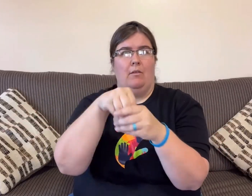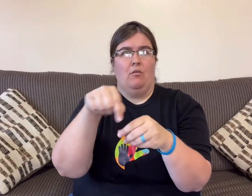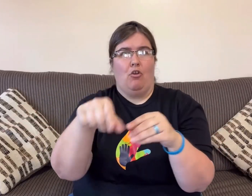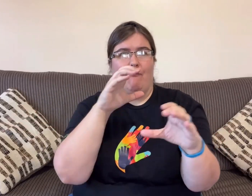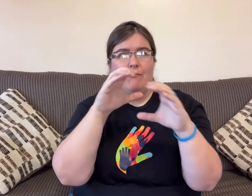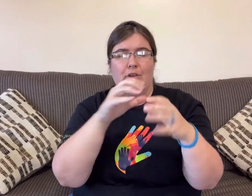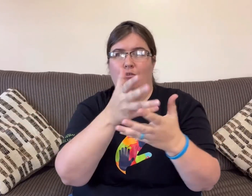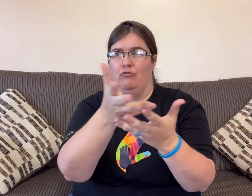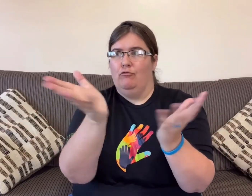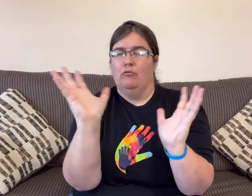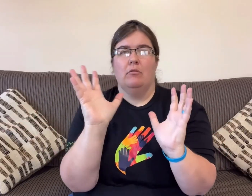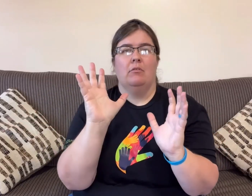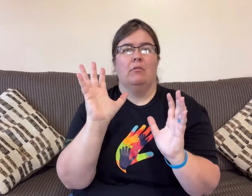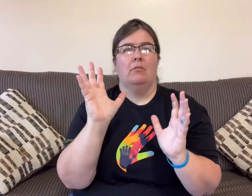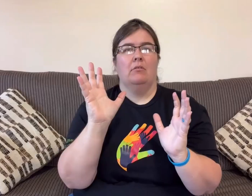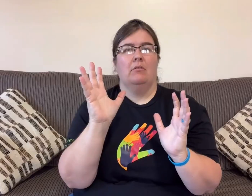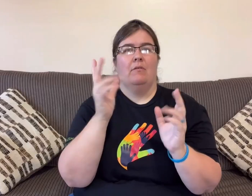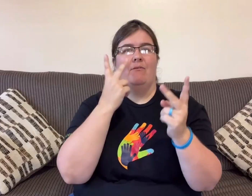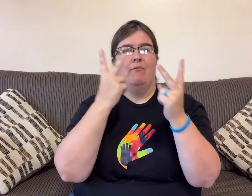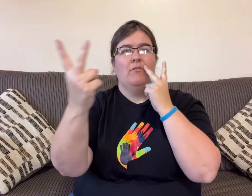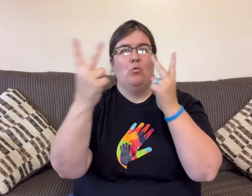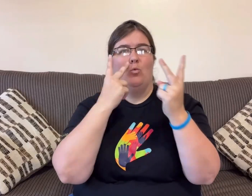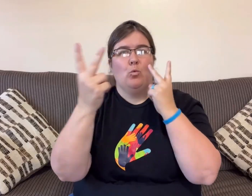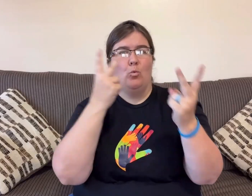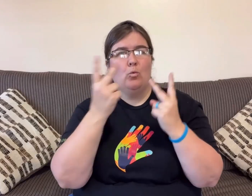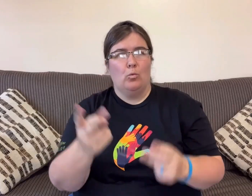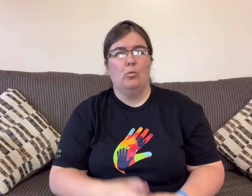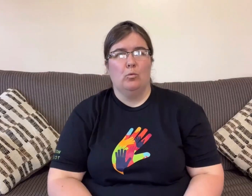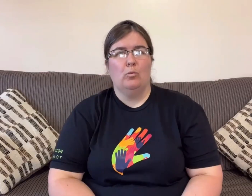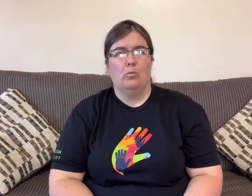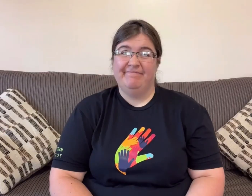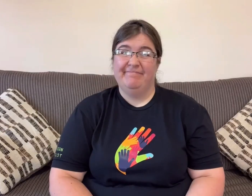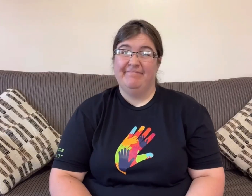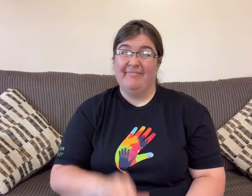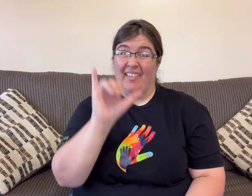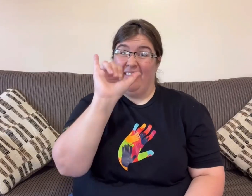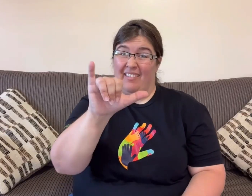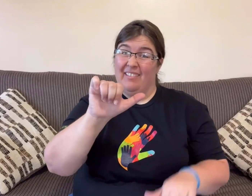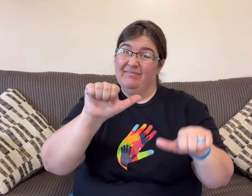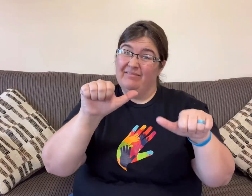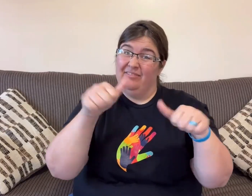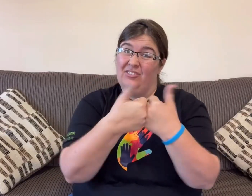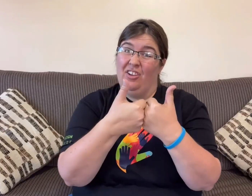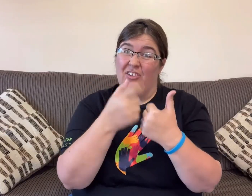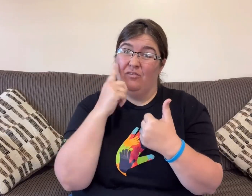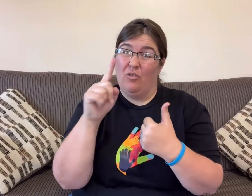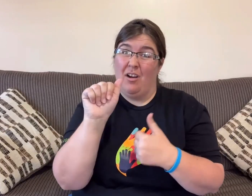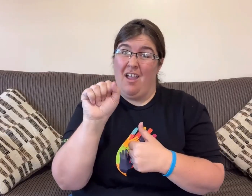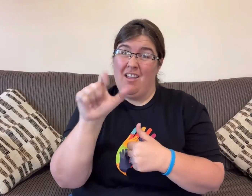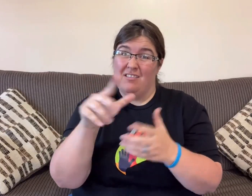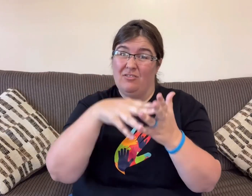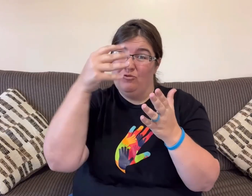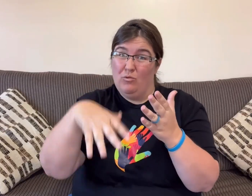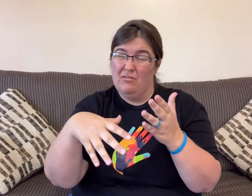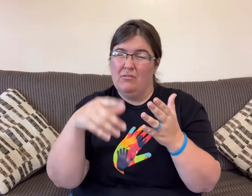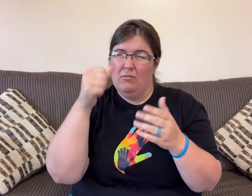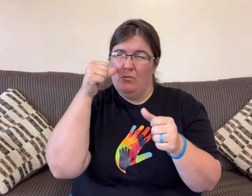the characters that are in that conversation. It's very visual, and that's a challenge for ASL students. Remember